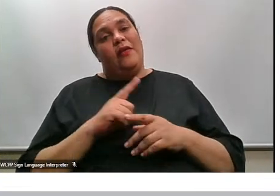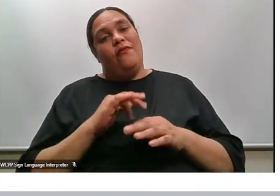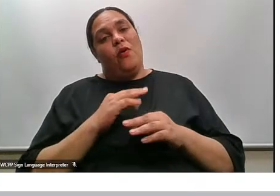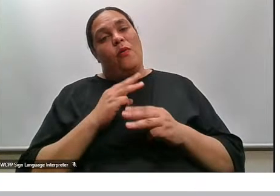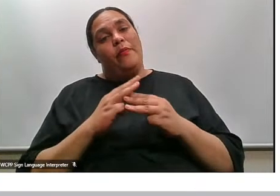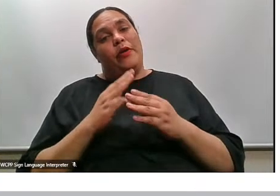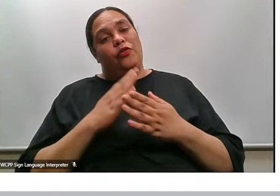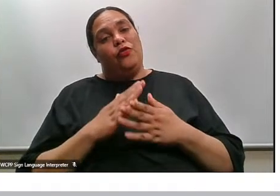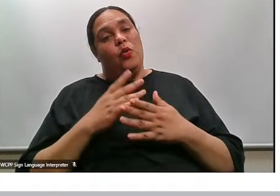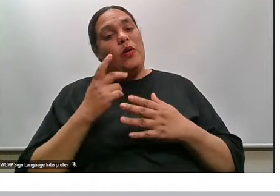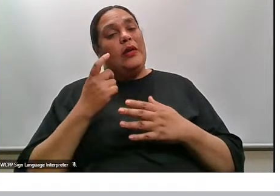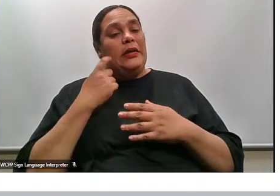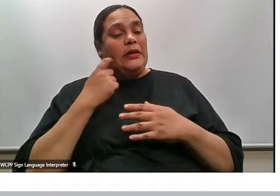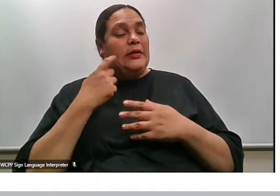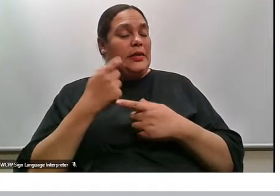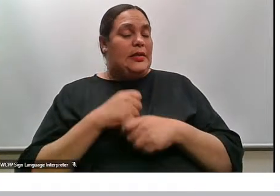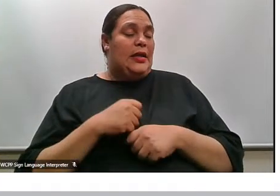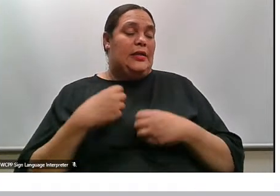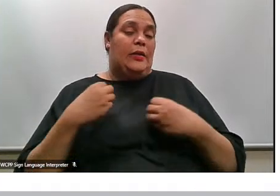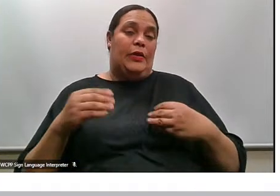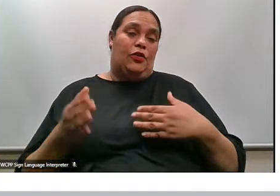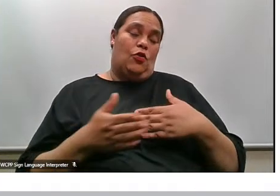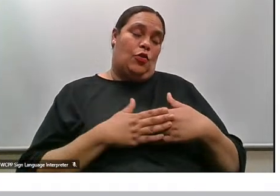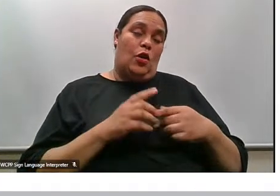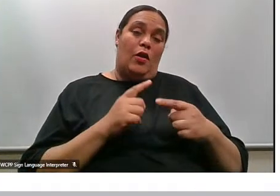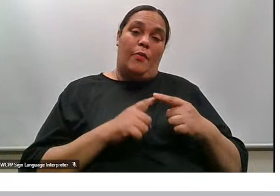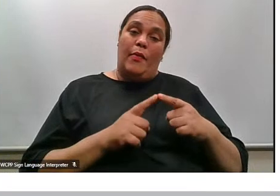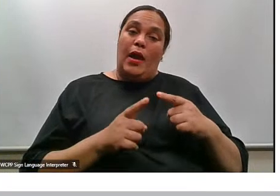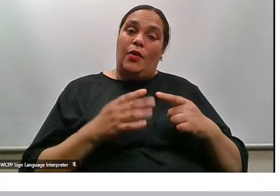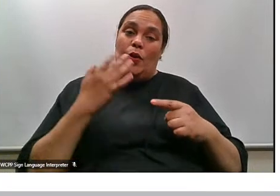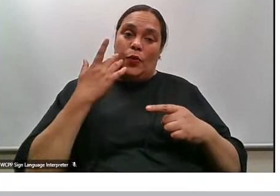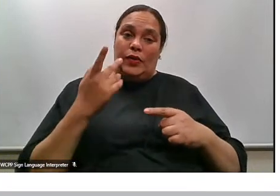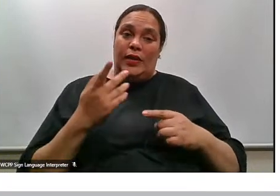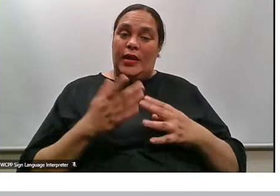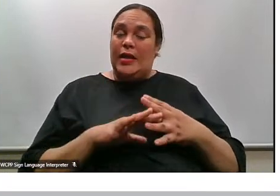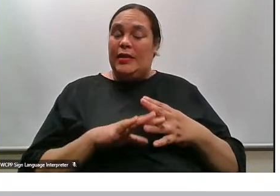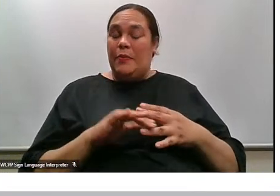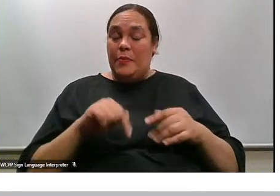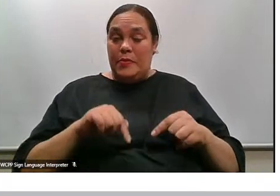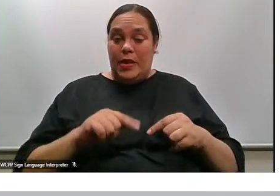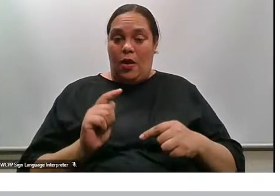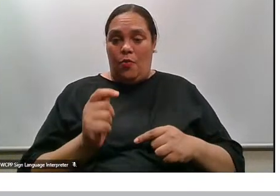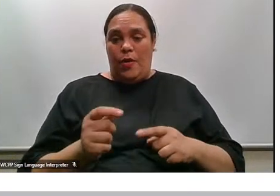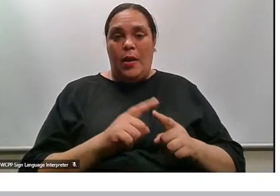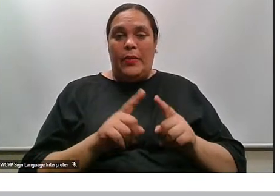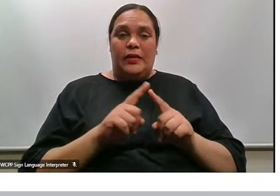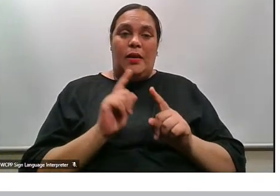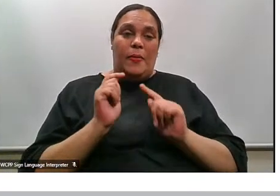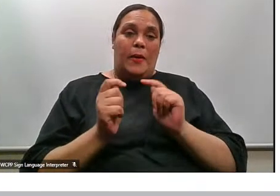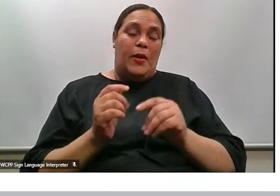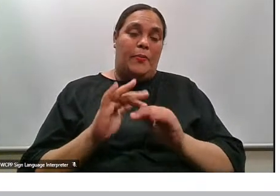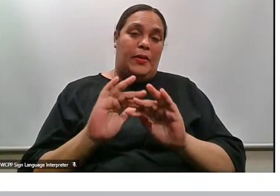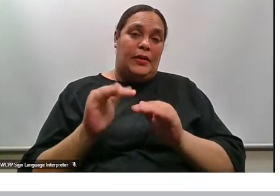on busy days that business is closed. And what we normally see is that is an immediate payment. So even though the payment period appears to be